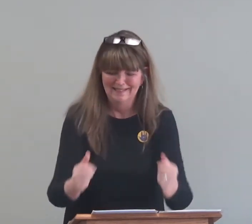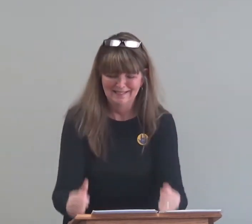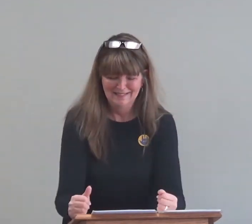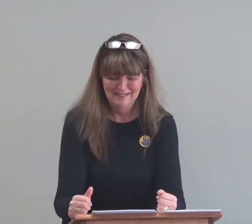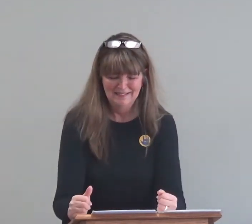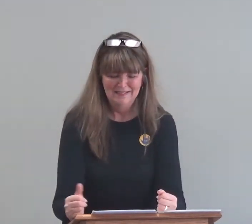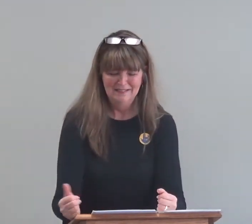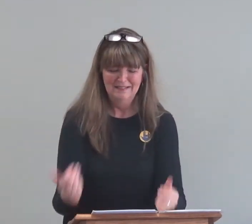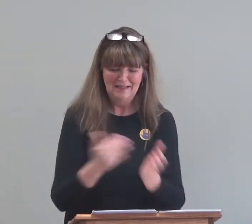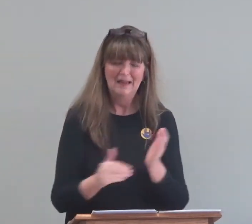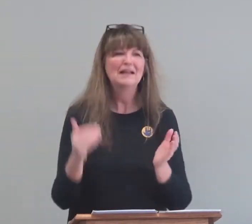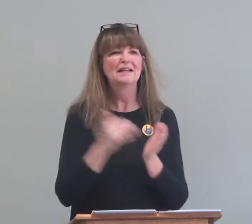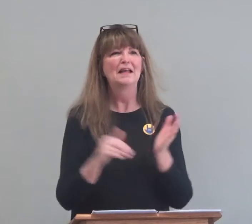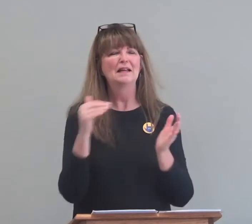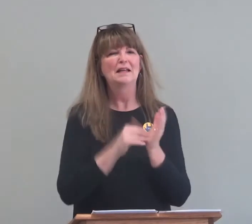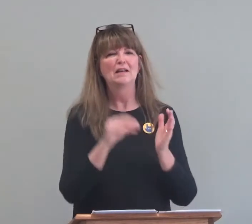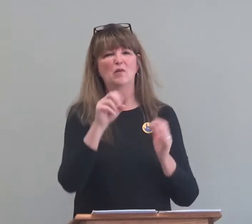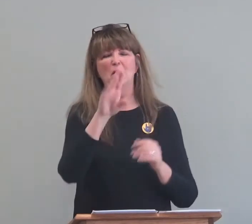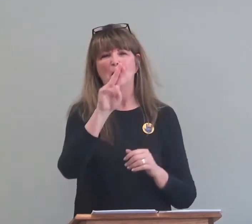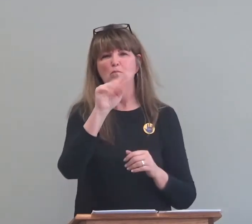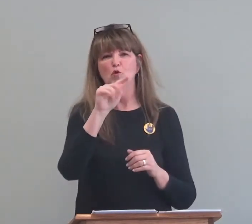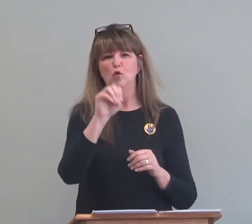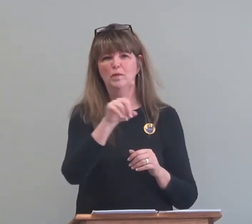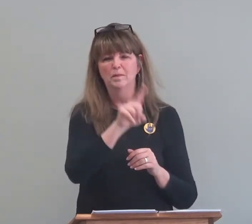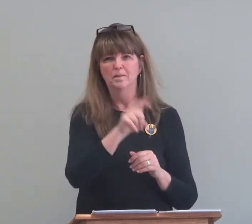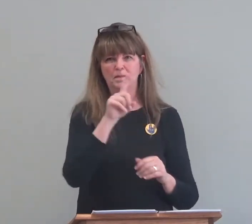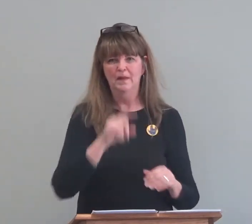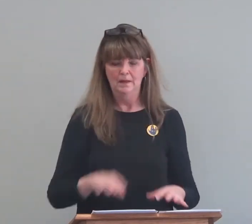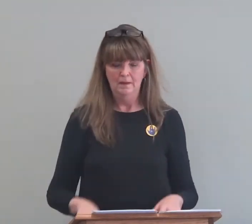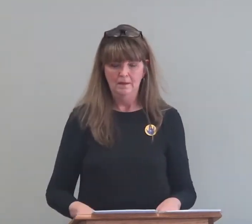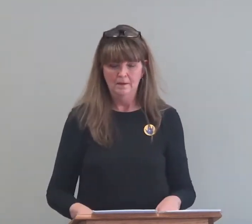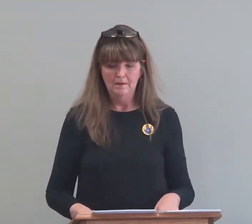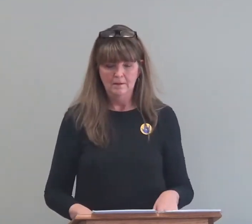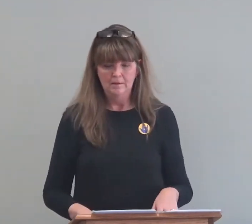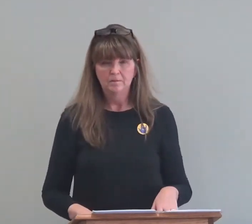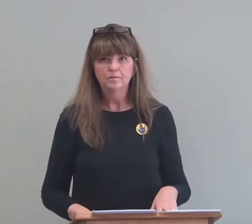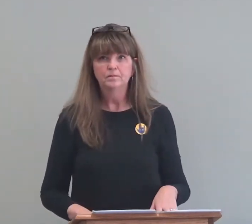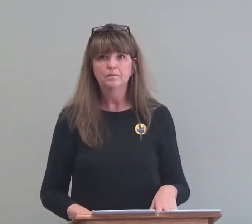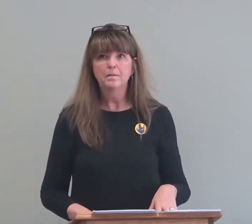We can hear people laughing, so we're wait a second for Robin to mute everybody.